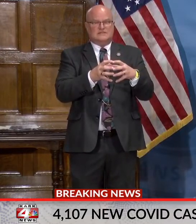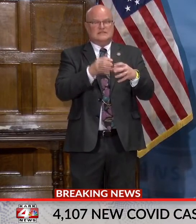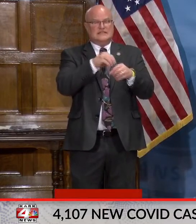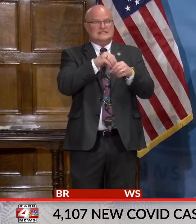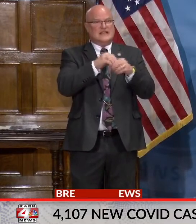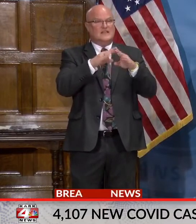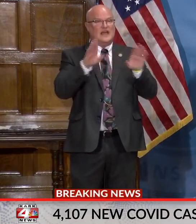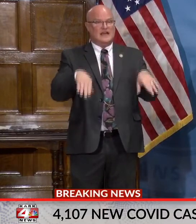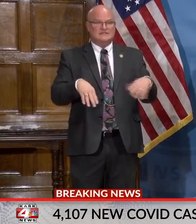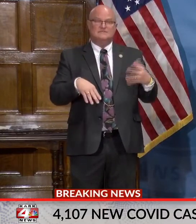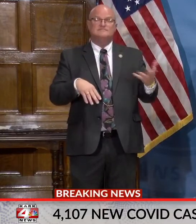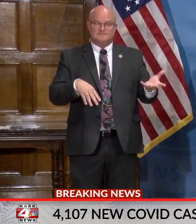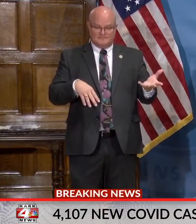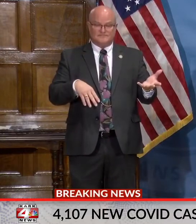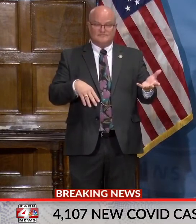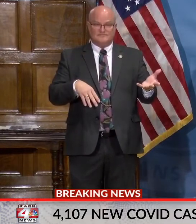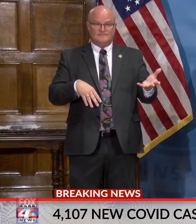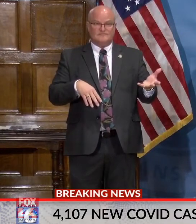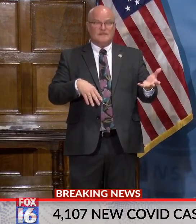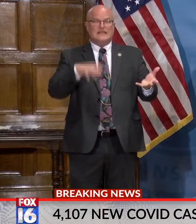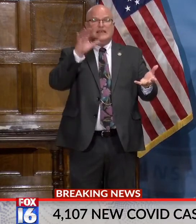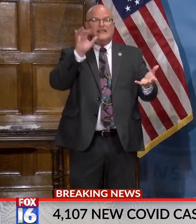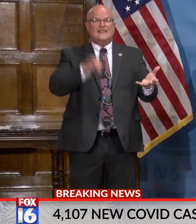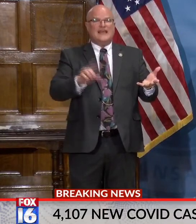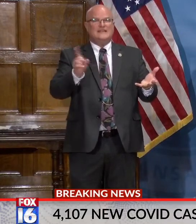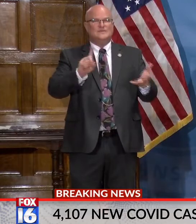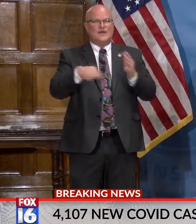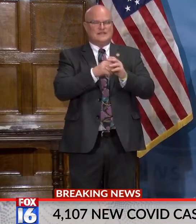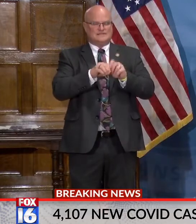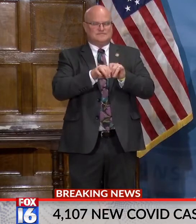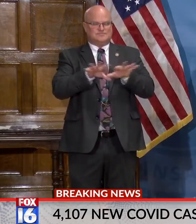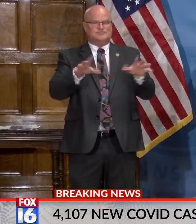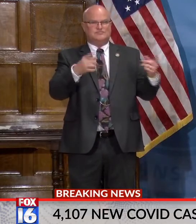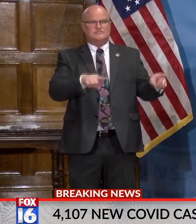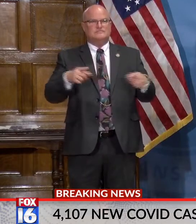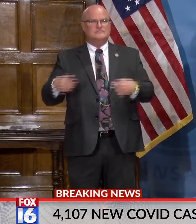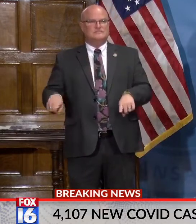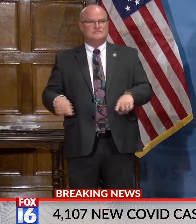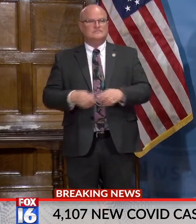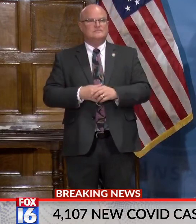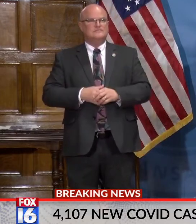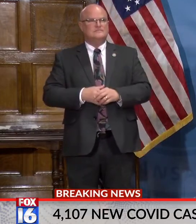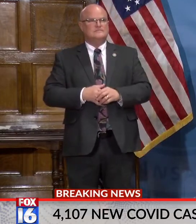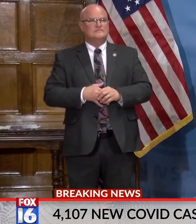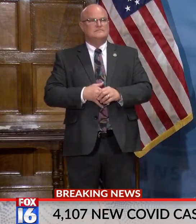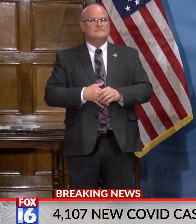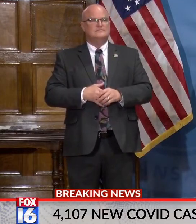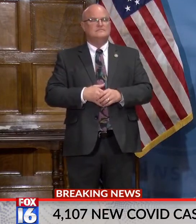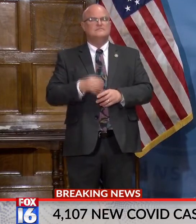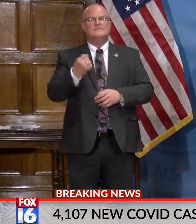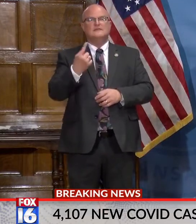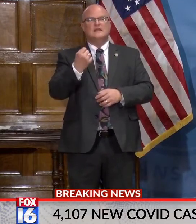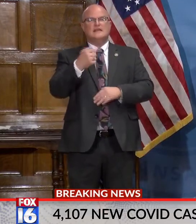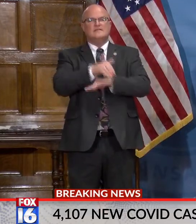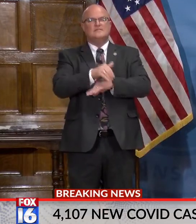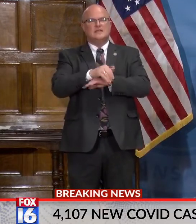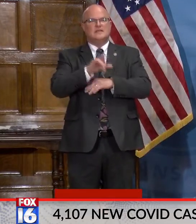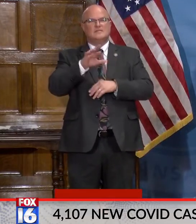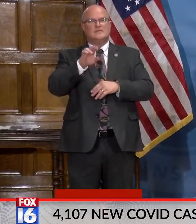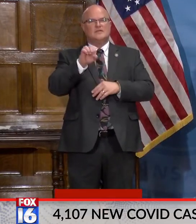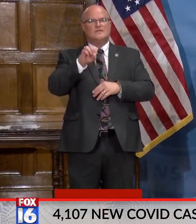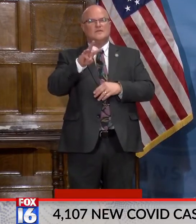houses. So that is where these spreads are coming from. Would you address the 11 p.m. curfew? Yes. So